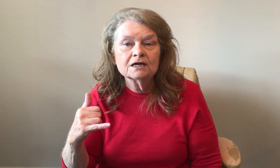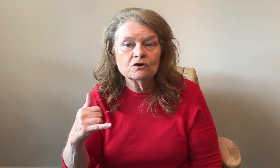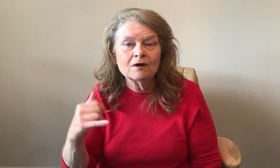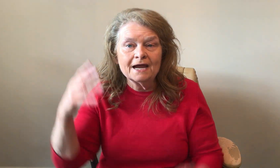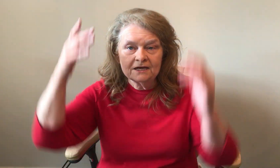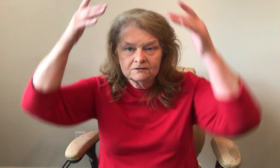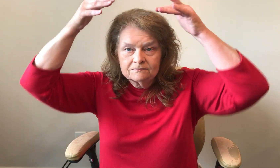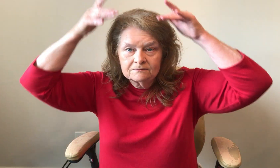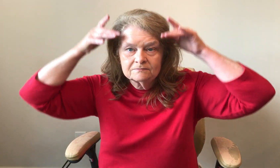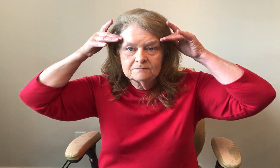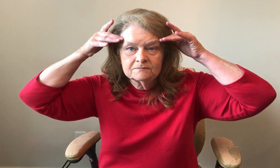crown,